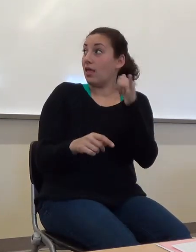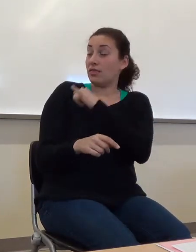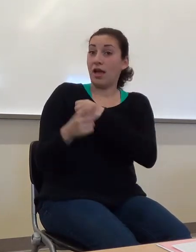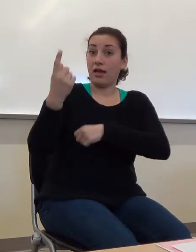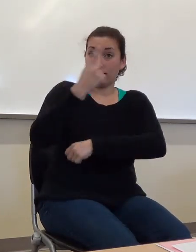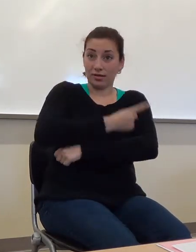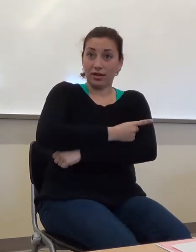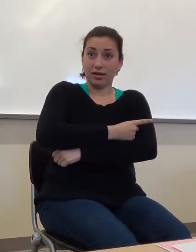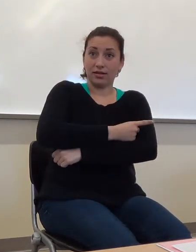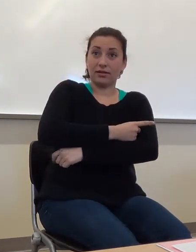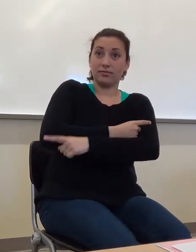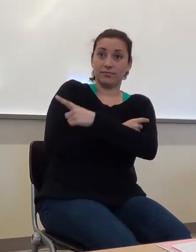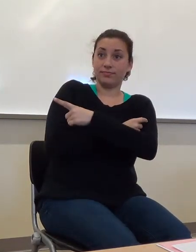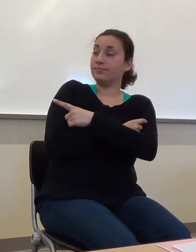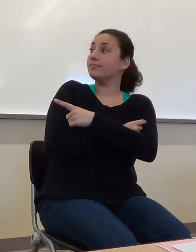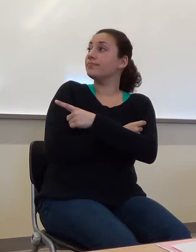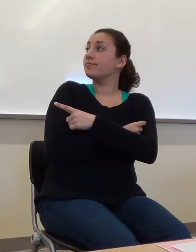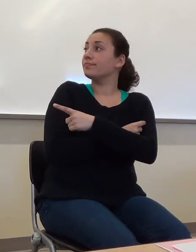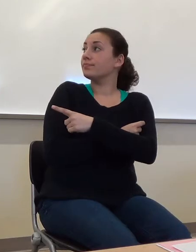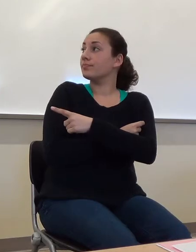day is that